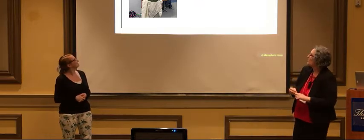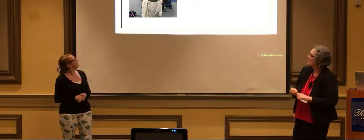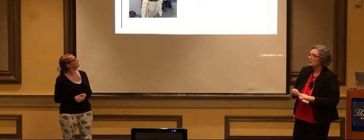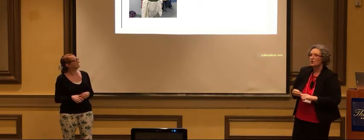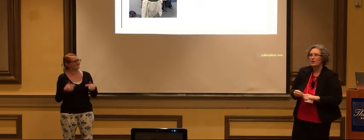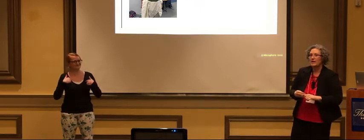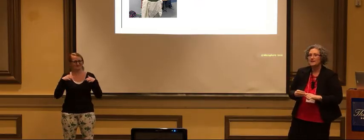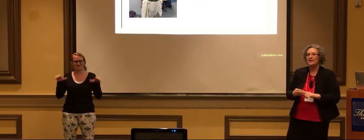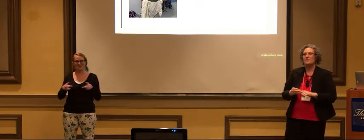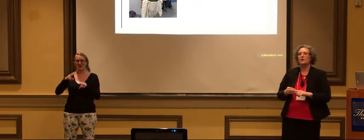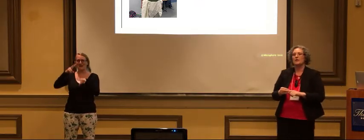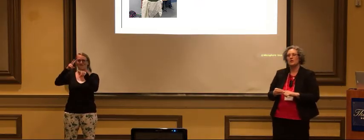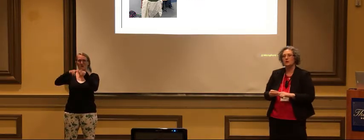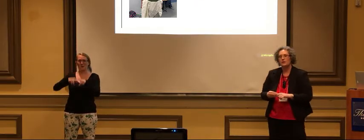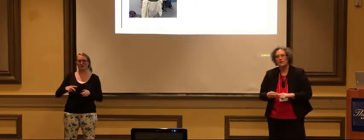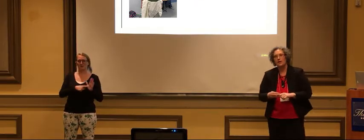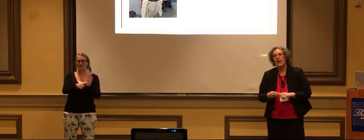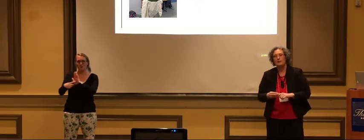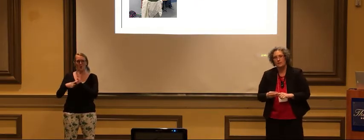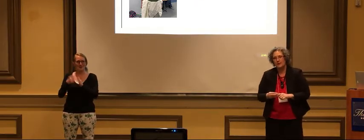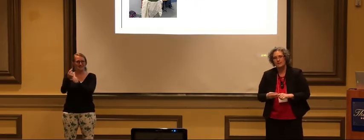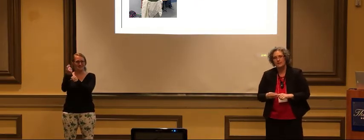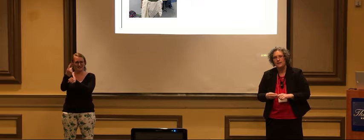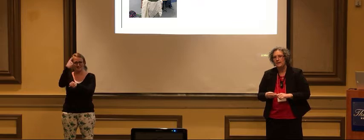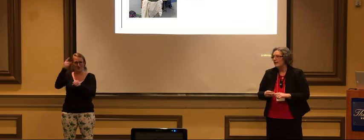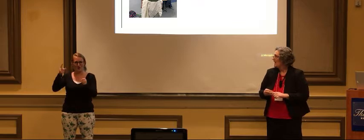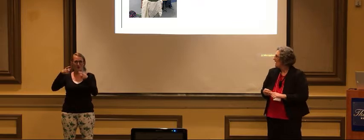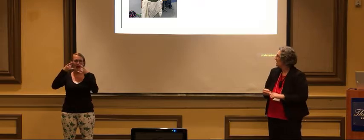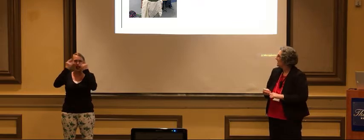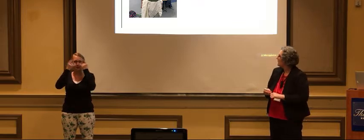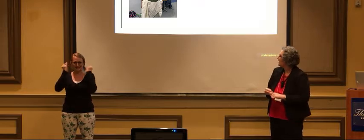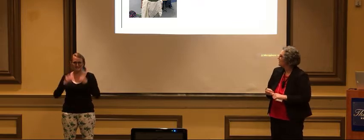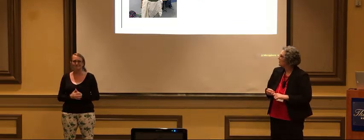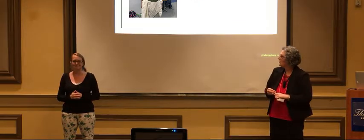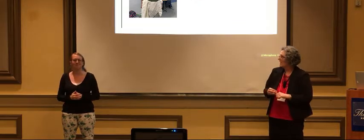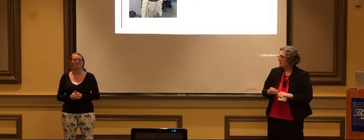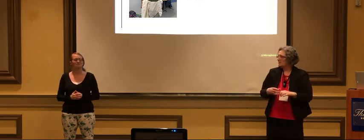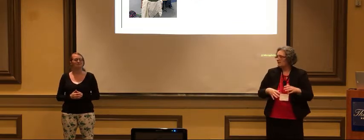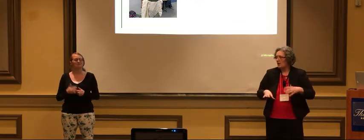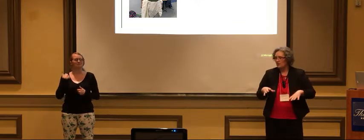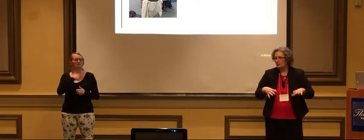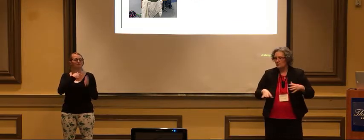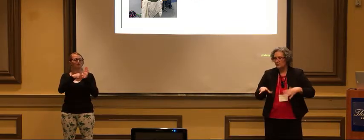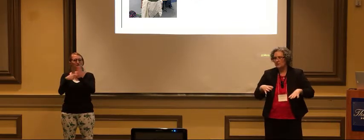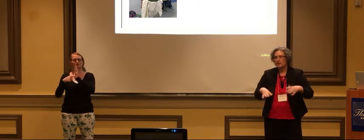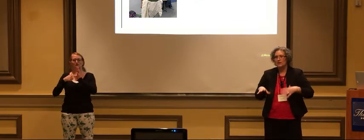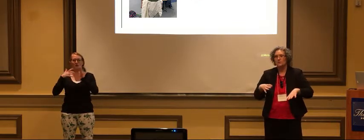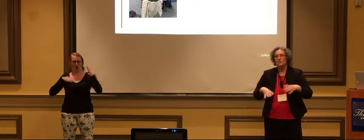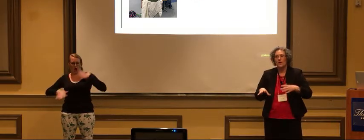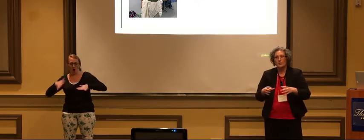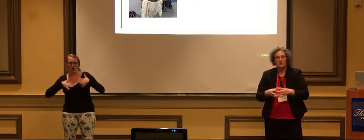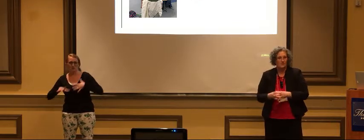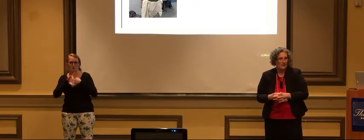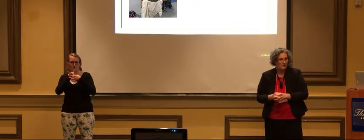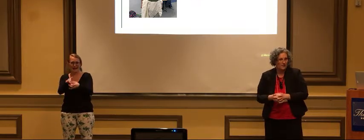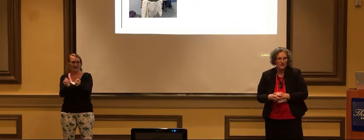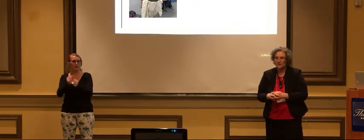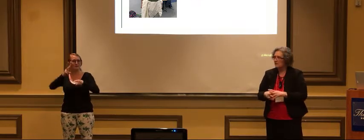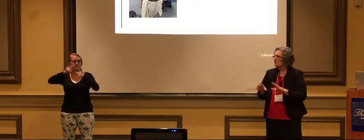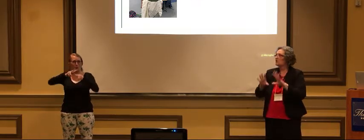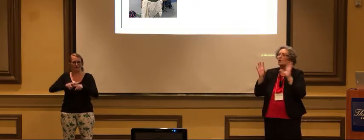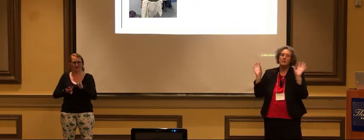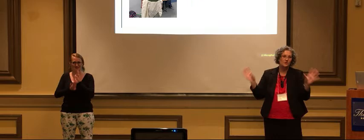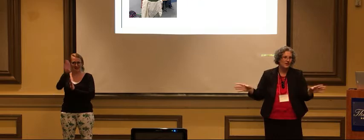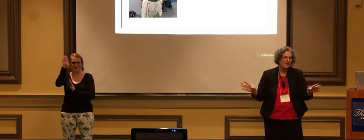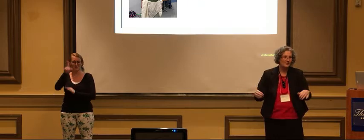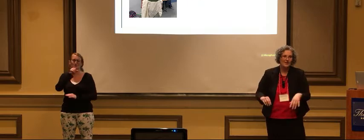a vocabulary showcase every year on Halloween, and we showcase costumes related with vocabulary development, and